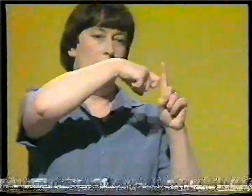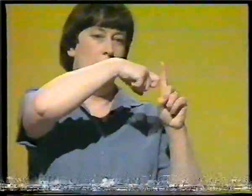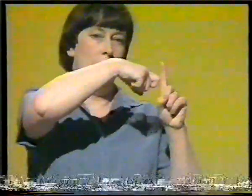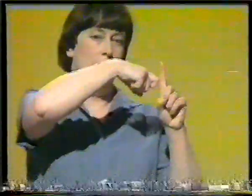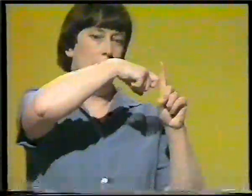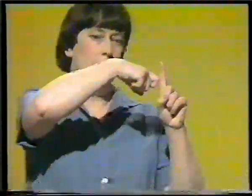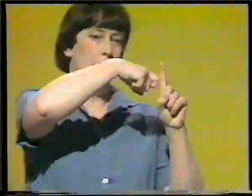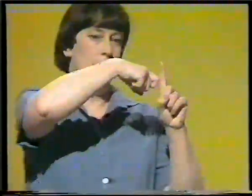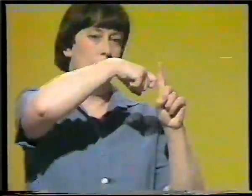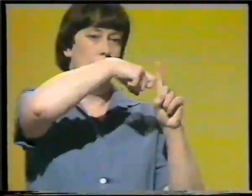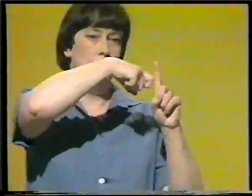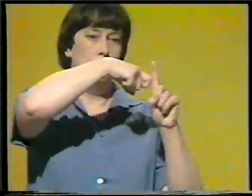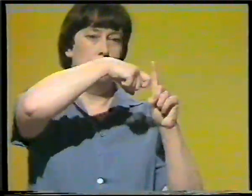K,